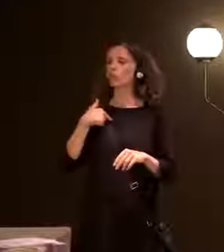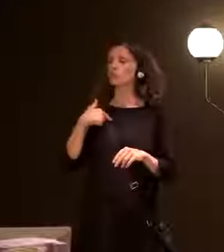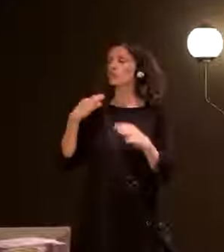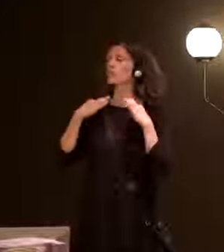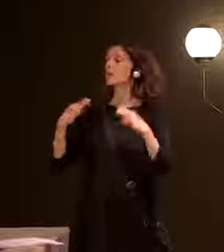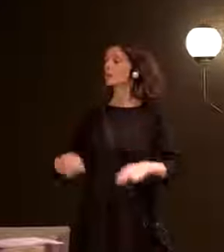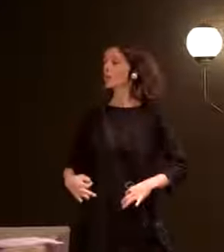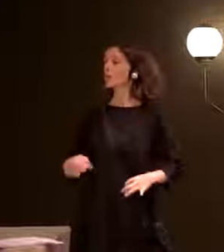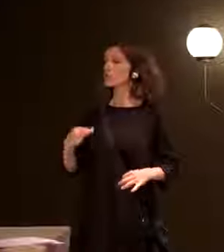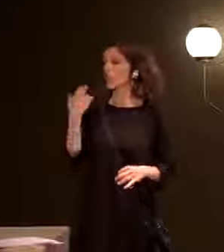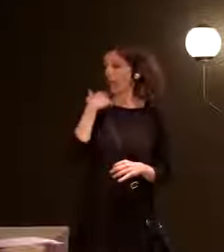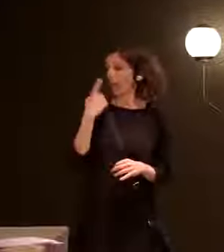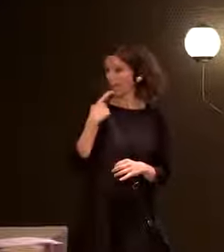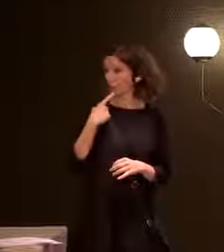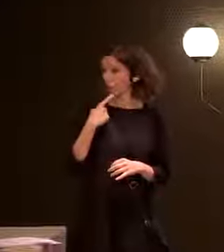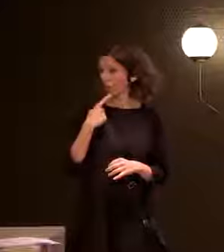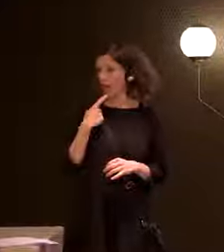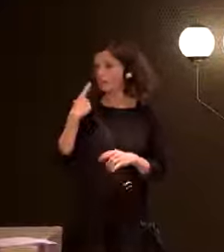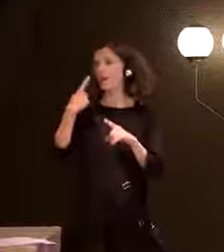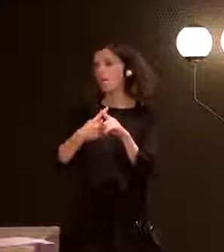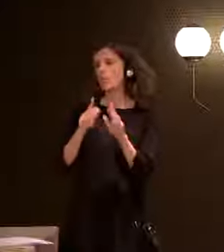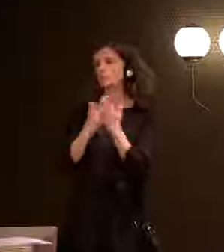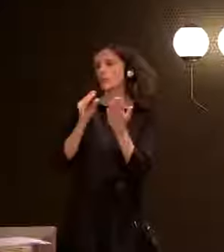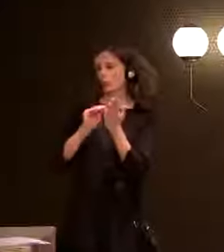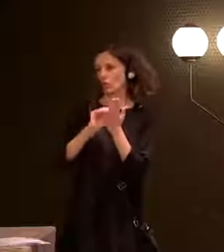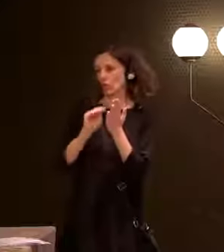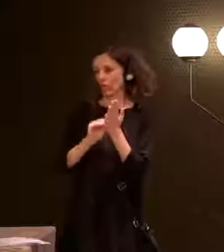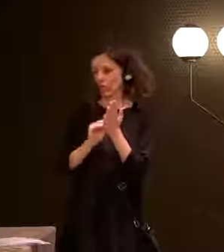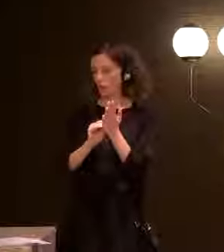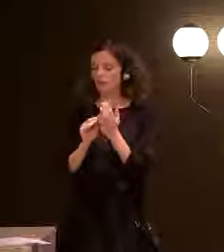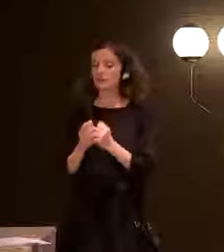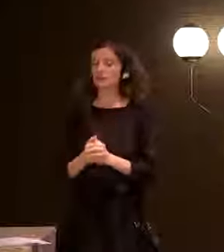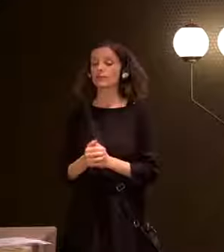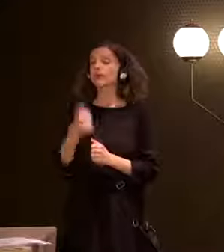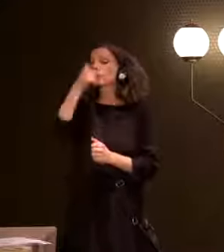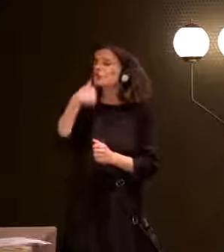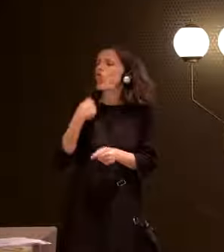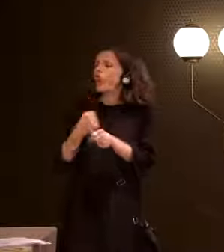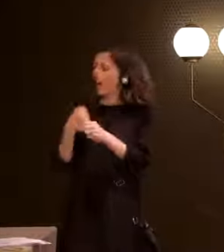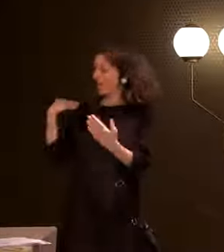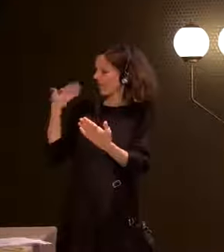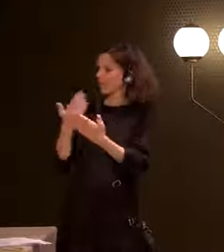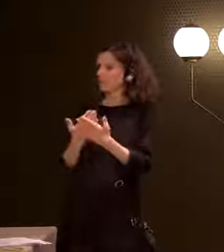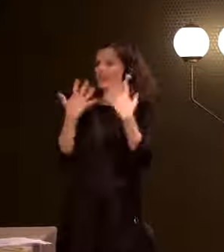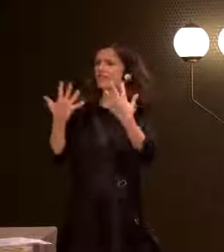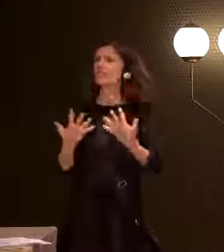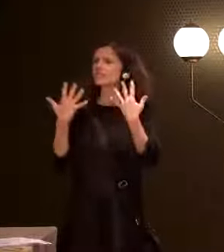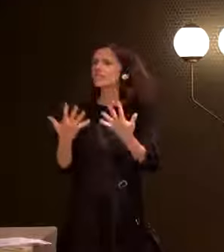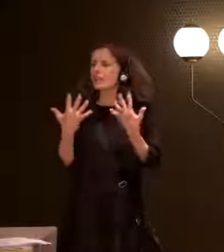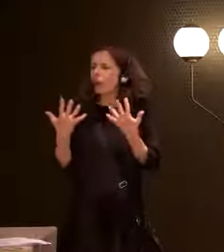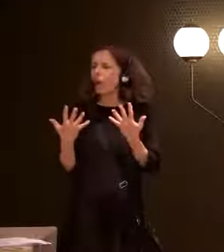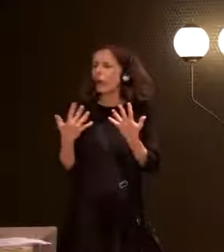I've been teaching for 10 years, and what I'd like to show you is how you can integrate CLIL into your own